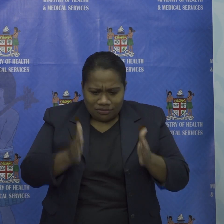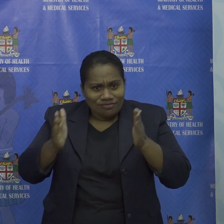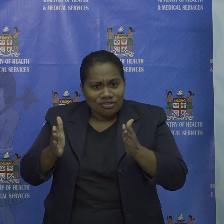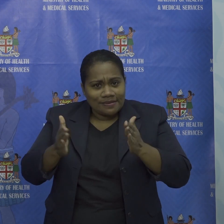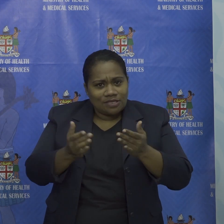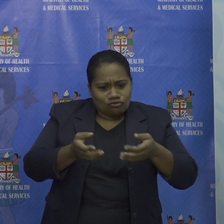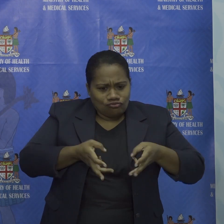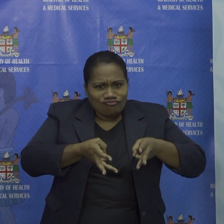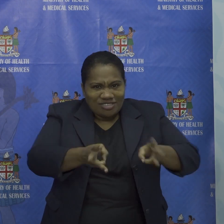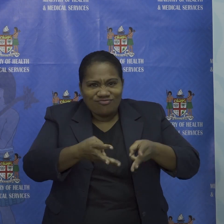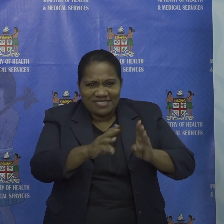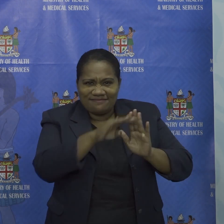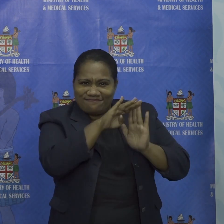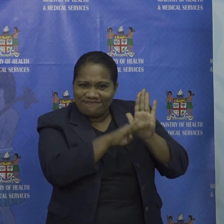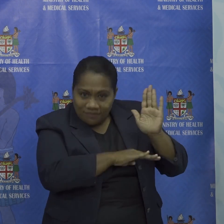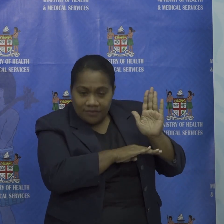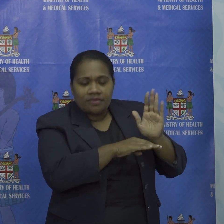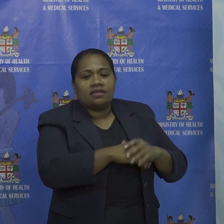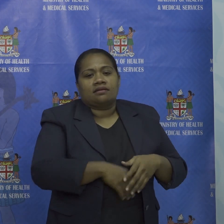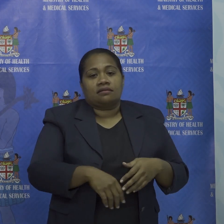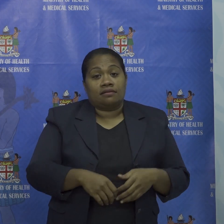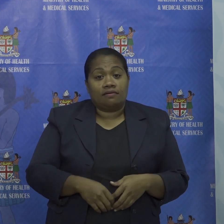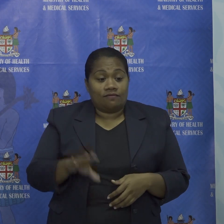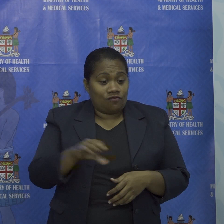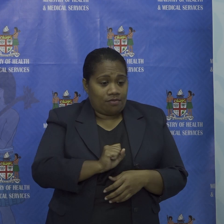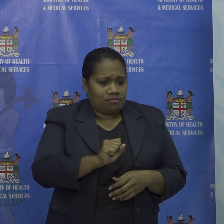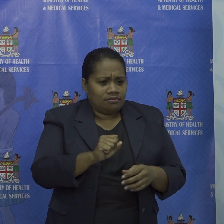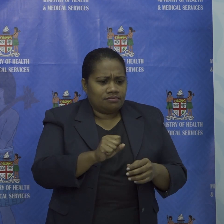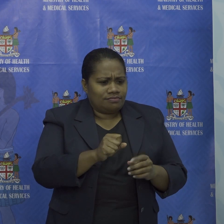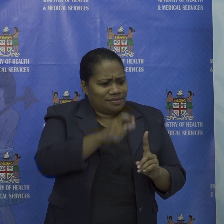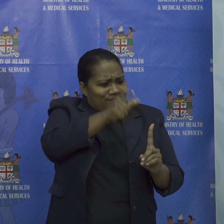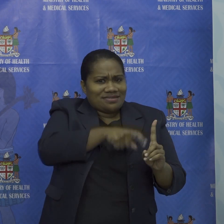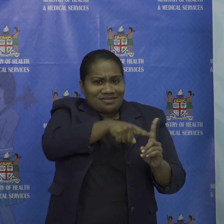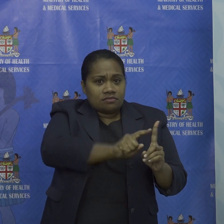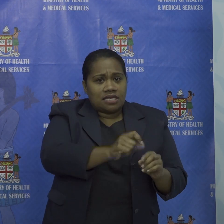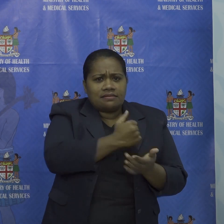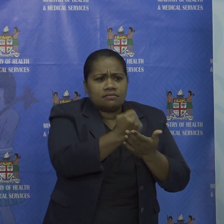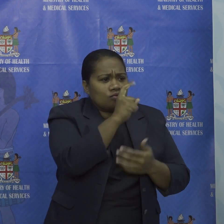Our contact tracing stemming from case number 113,